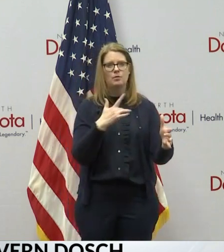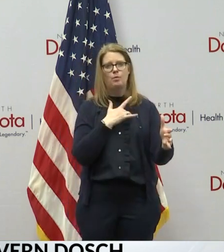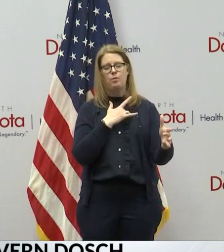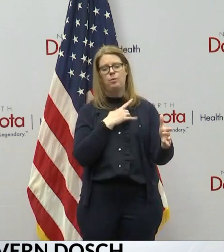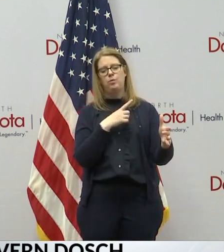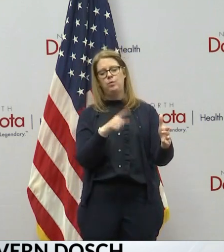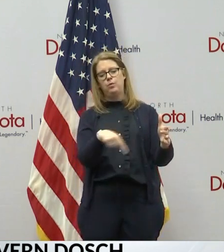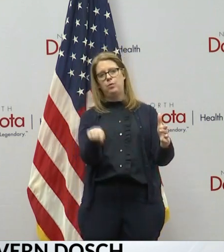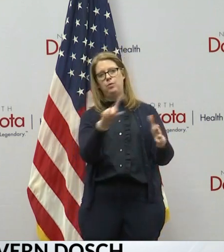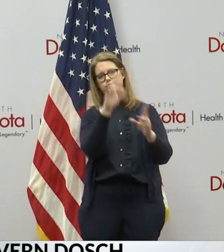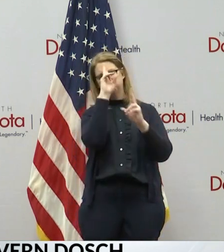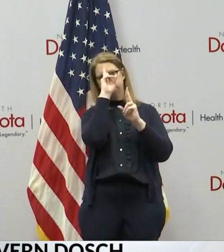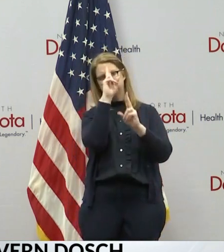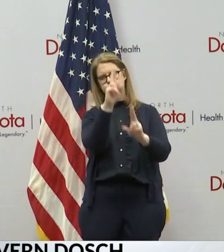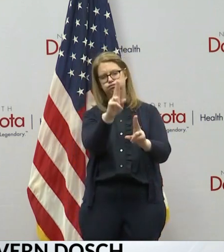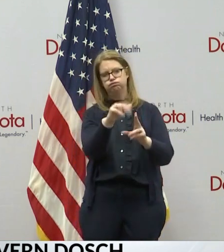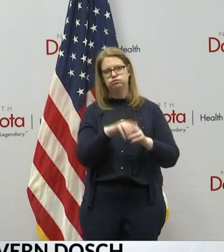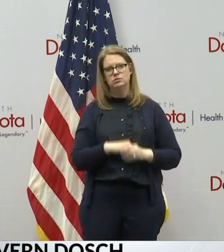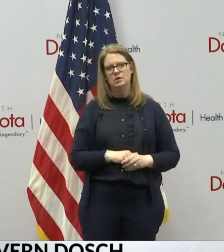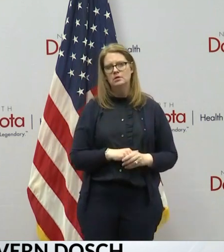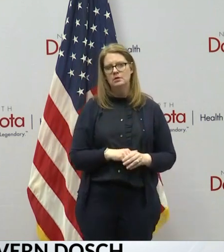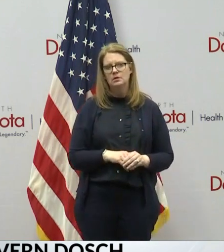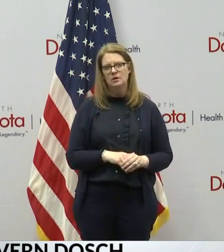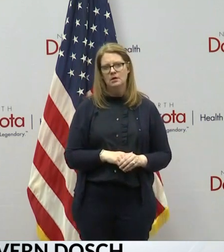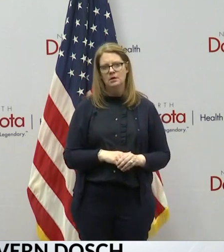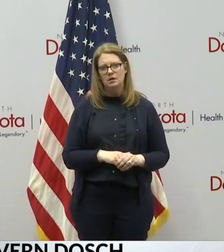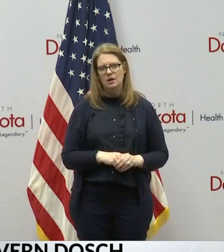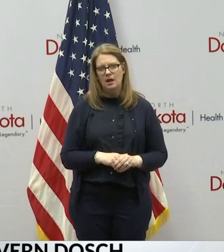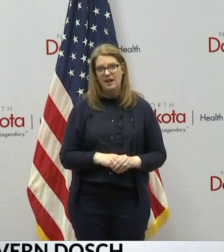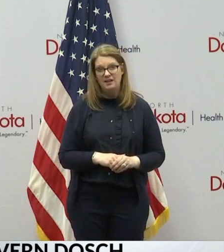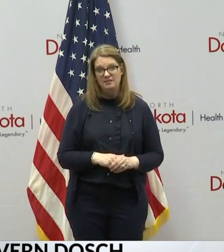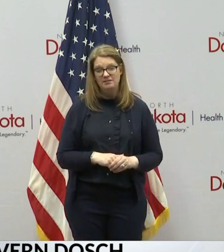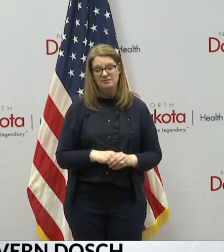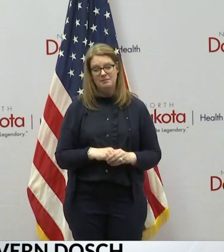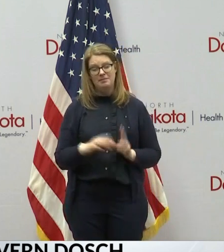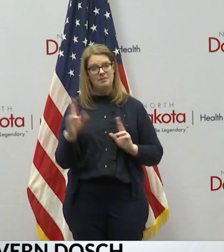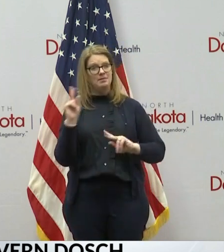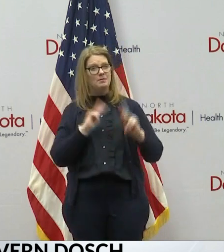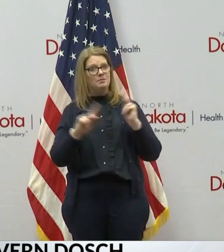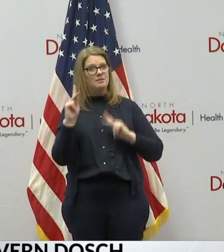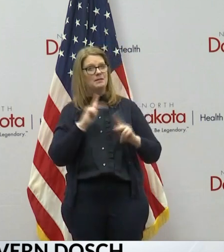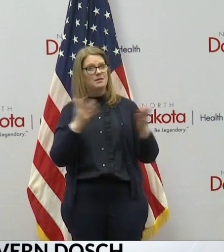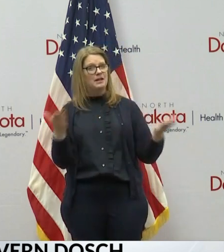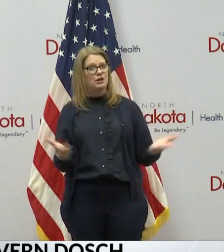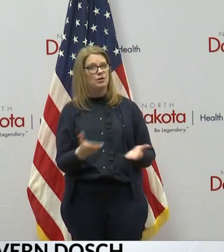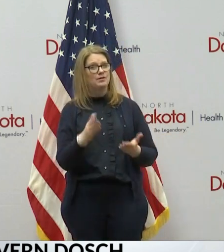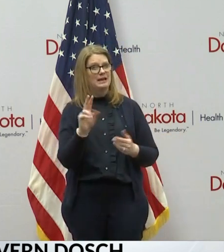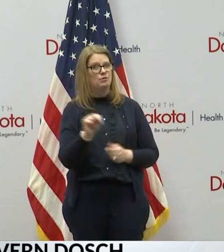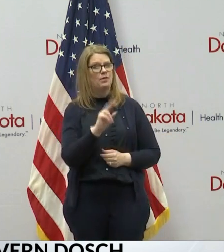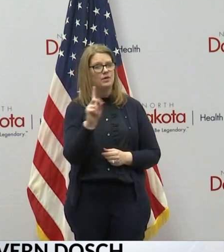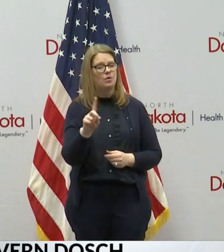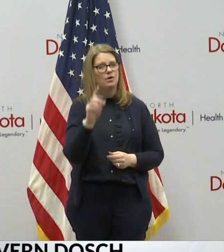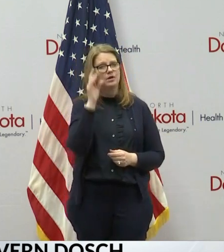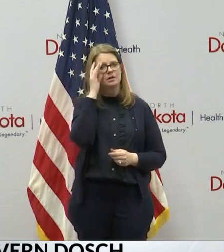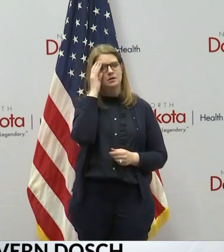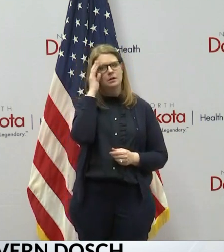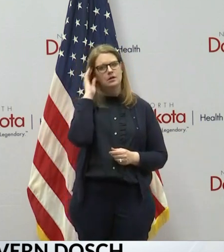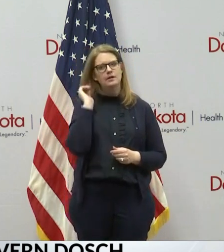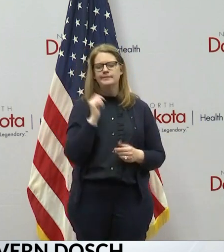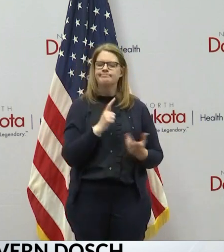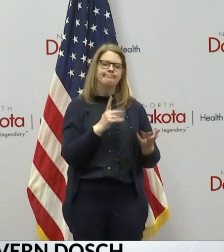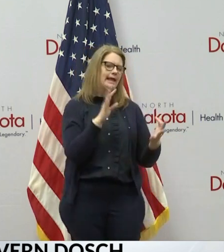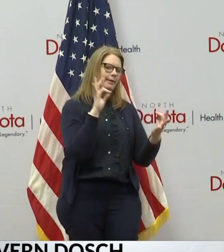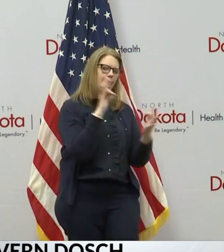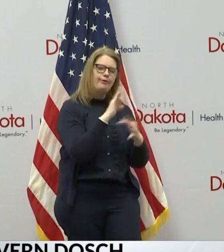them. And most of all, the citizens of North Dakota. You know, in a perfect world, we would have had